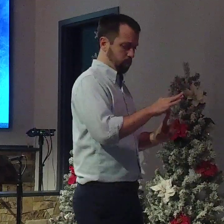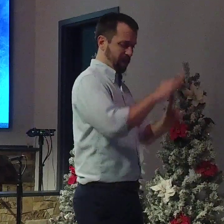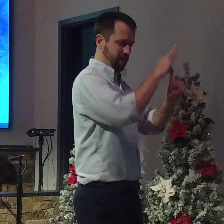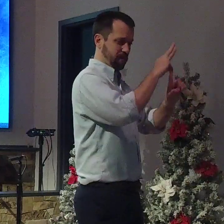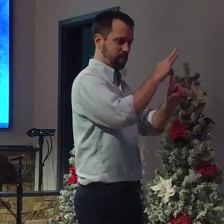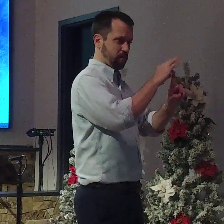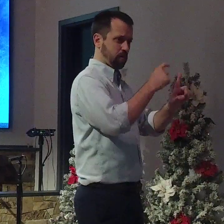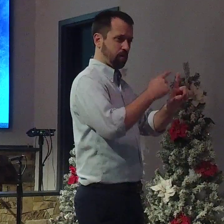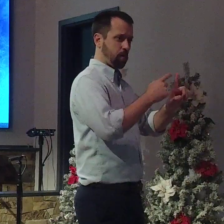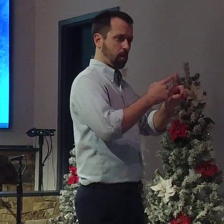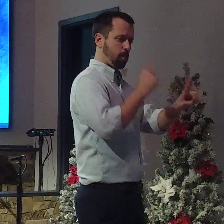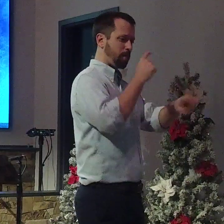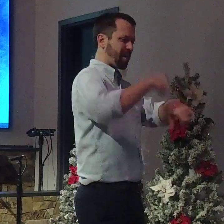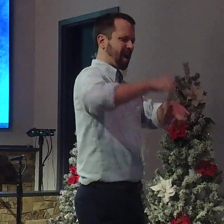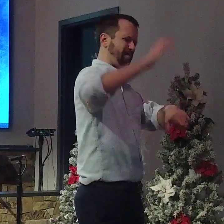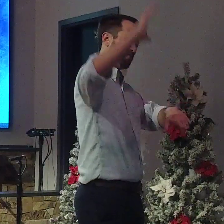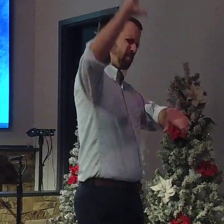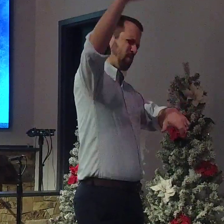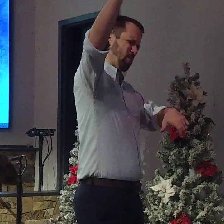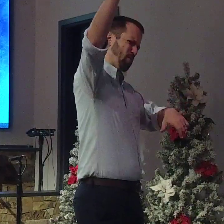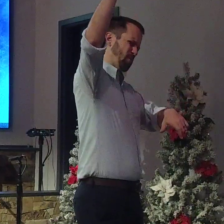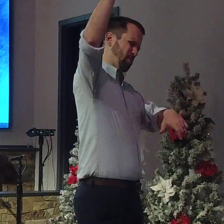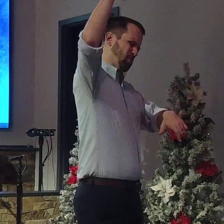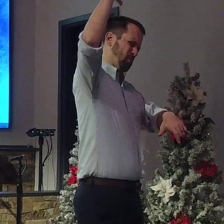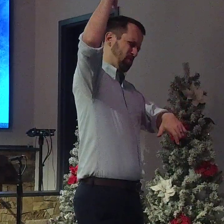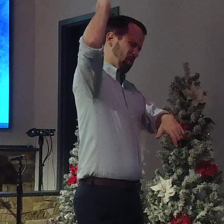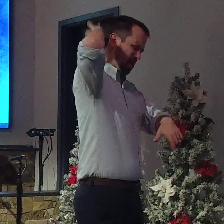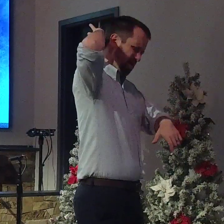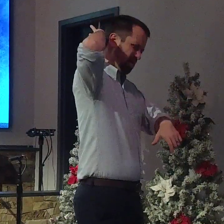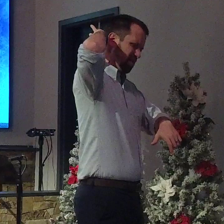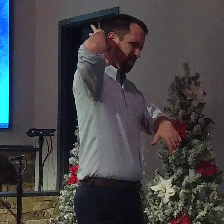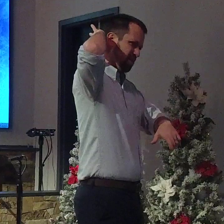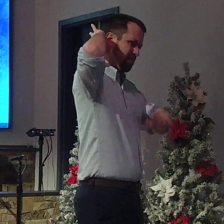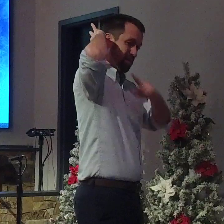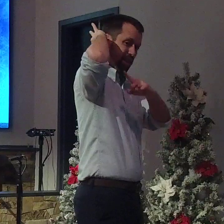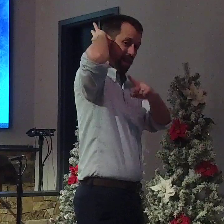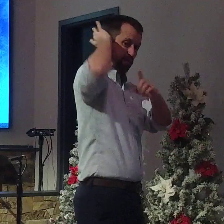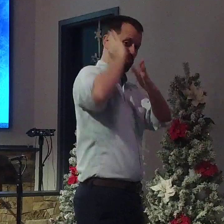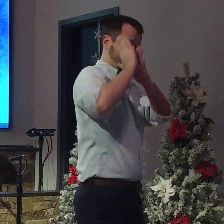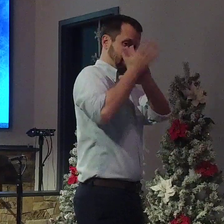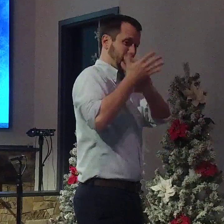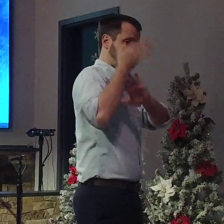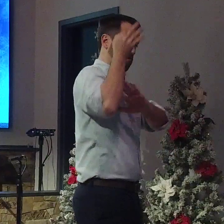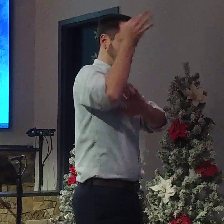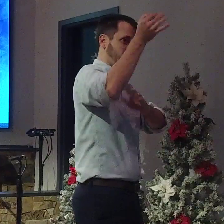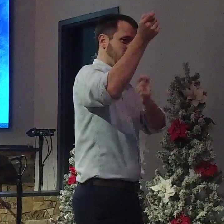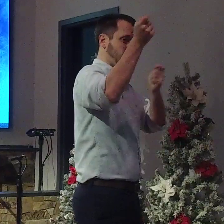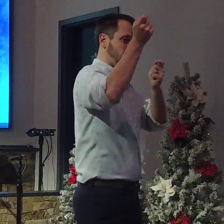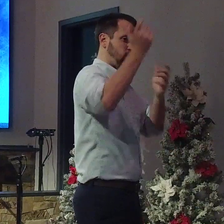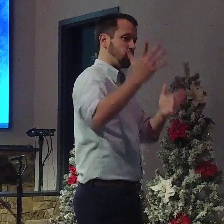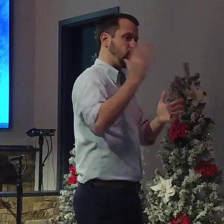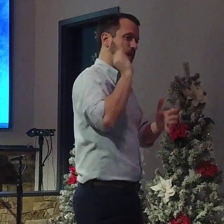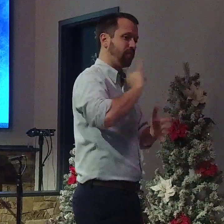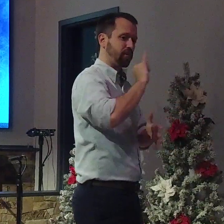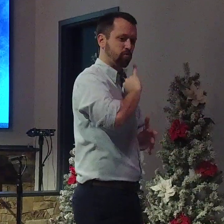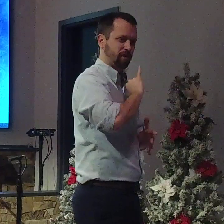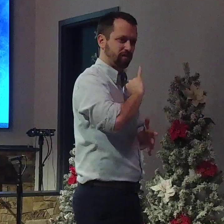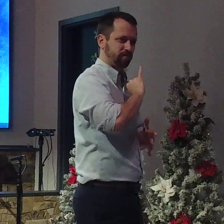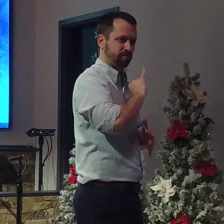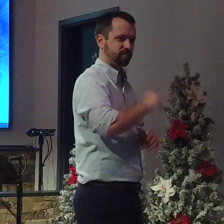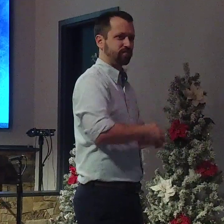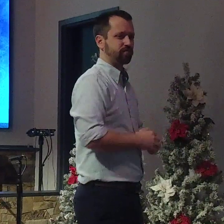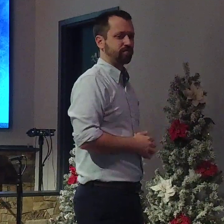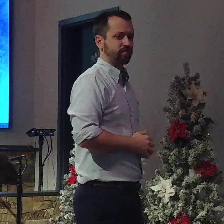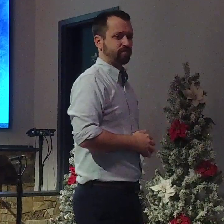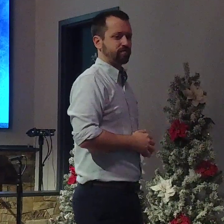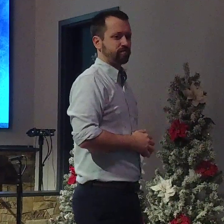specific things about the birth of the Messiah. Particularly, they knew exactly where he would be born. In Micah